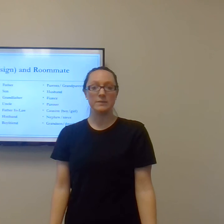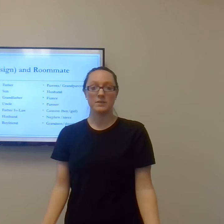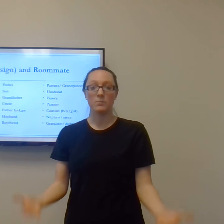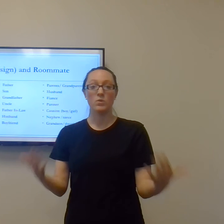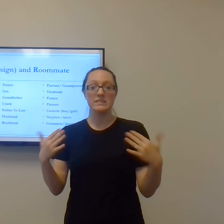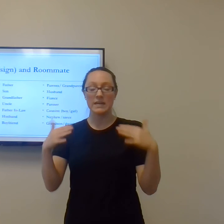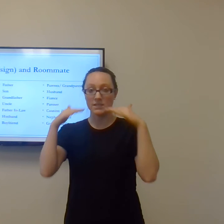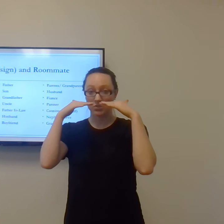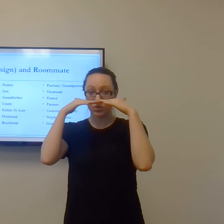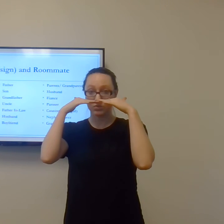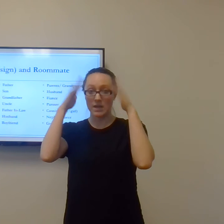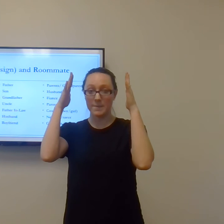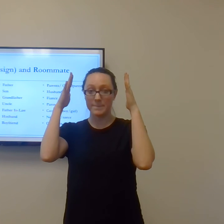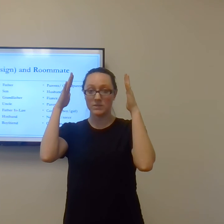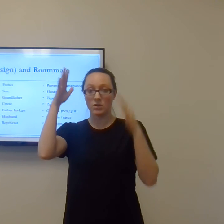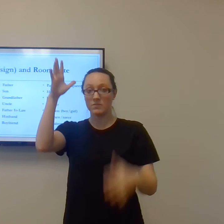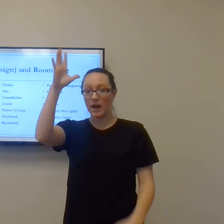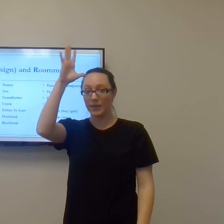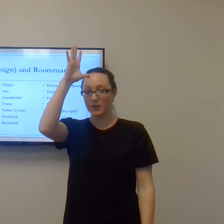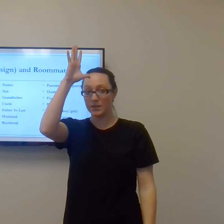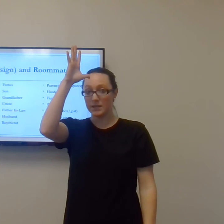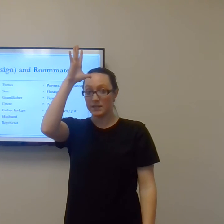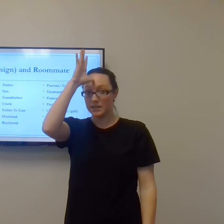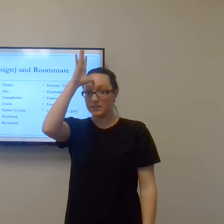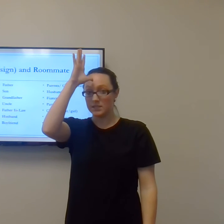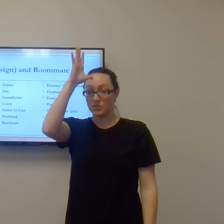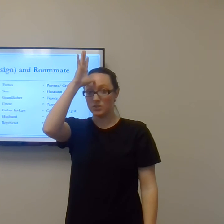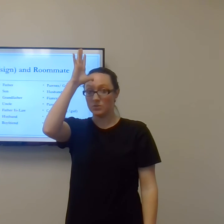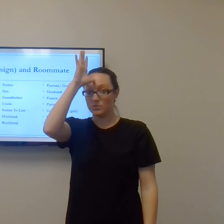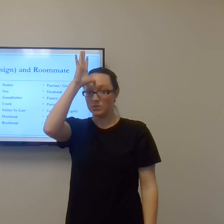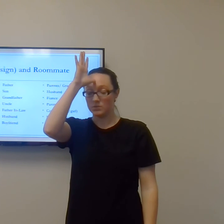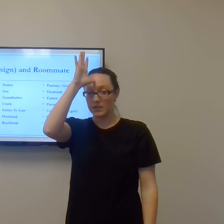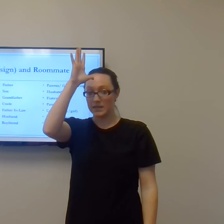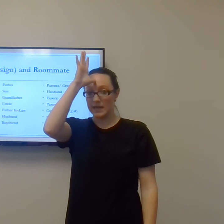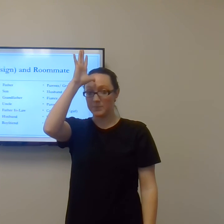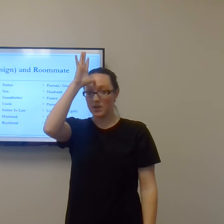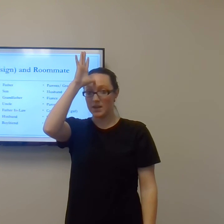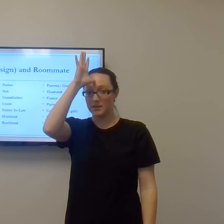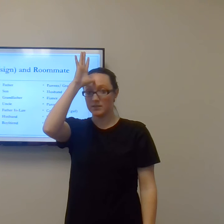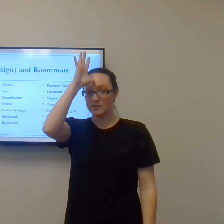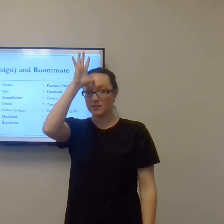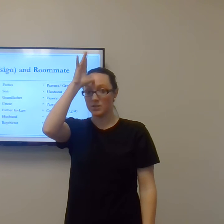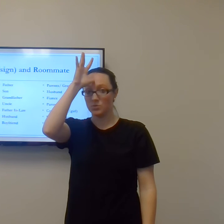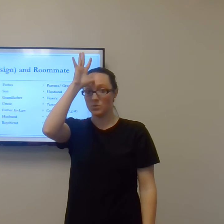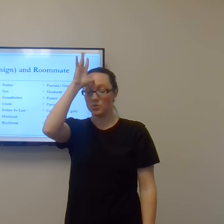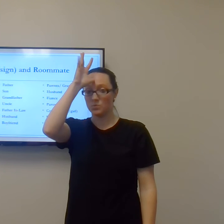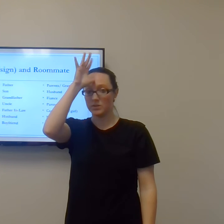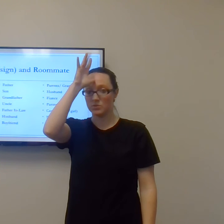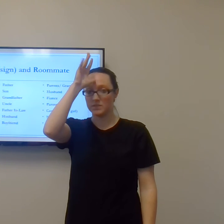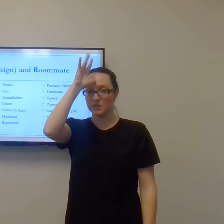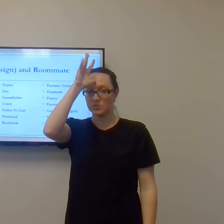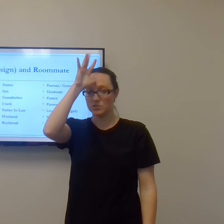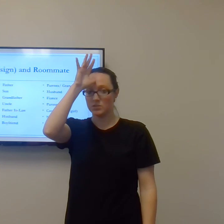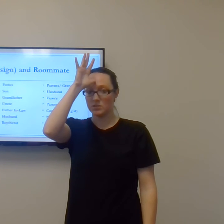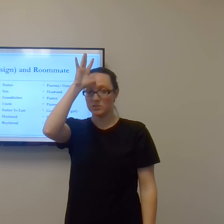The boy signs are nose up. So father is either you kind of tap your head or you wiggle your fingers. Some